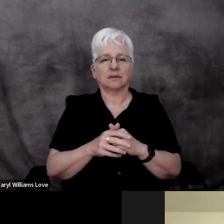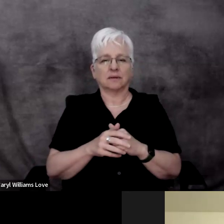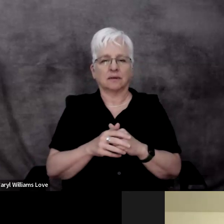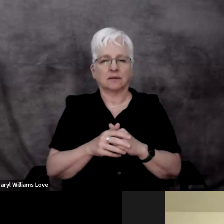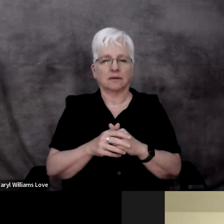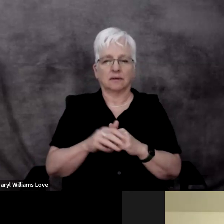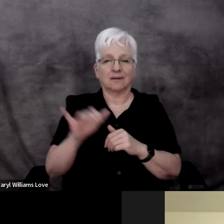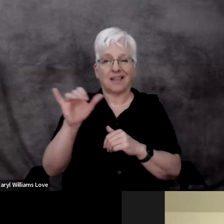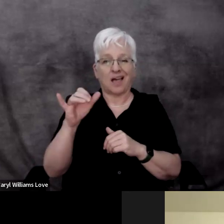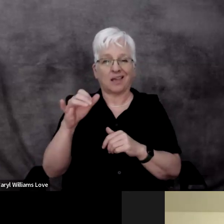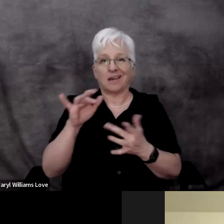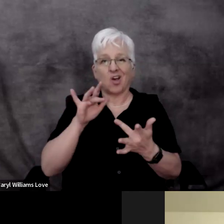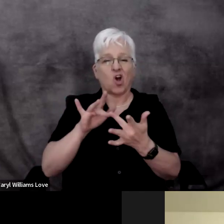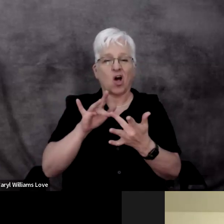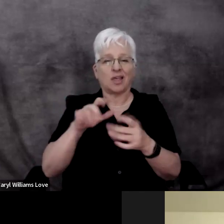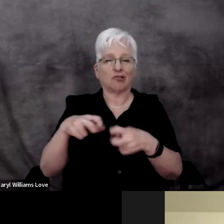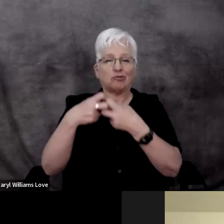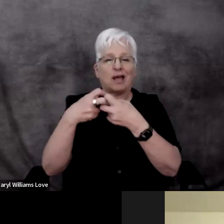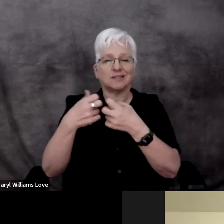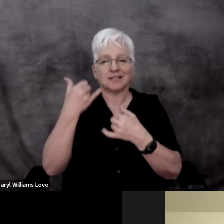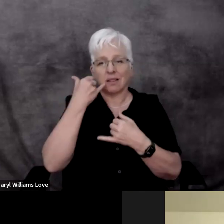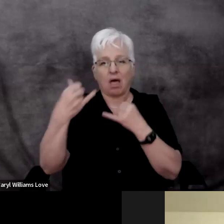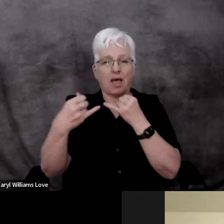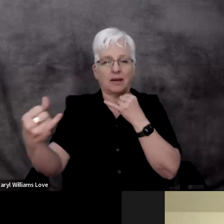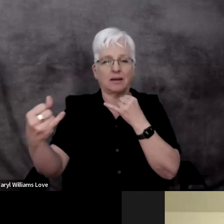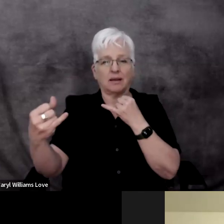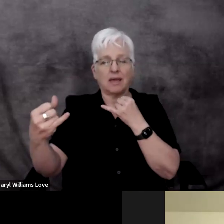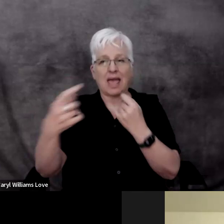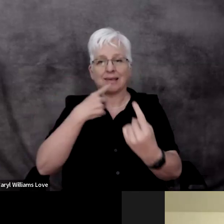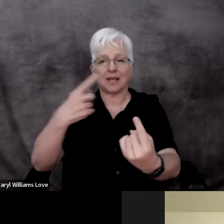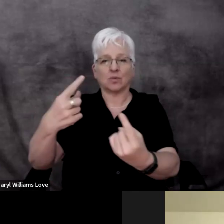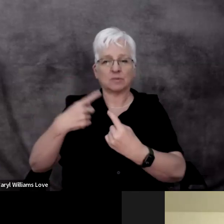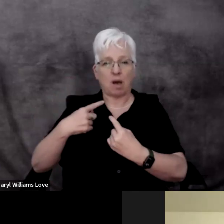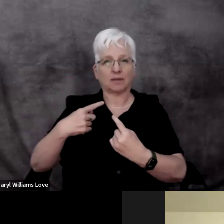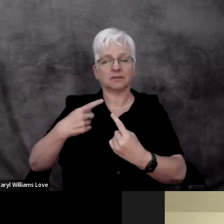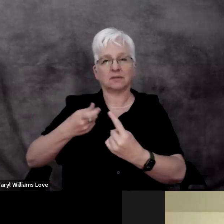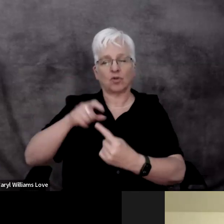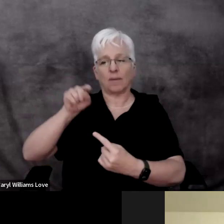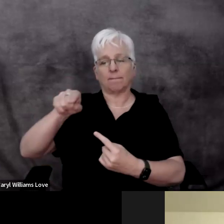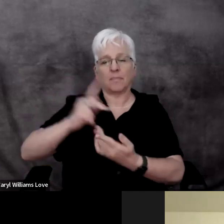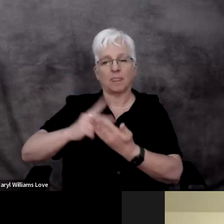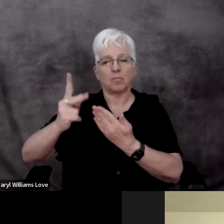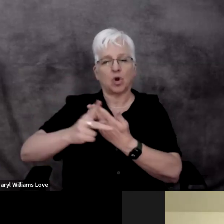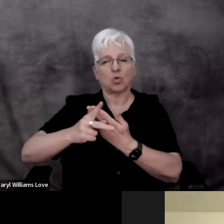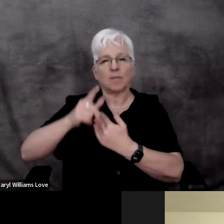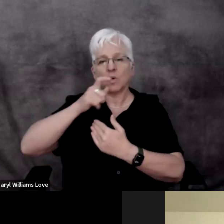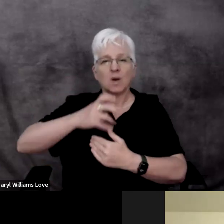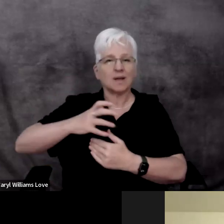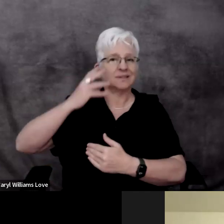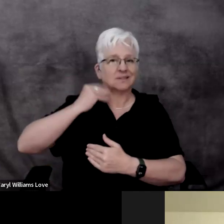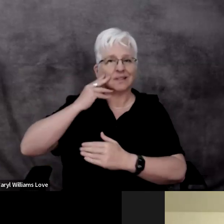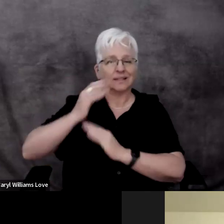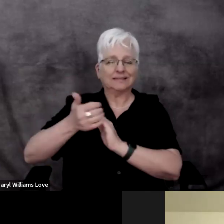and getting a mobile response from program that's skilled in crisis intervention